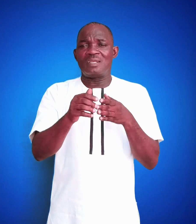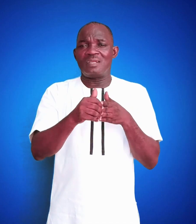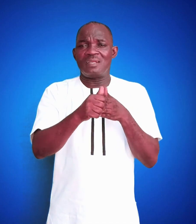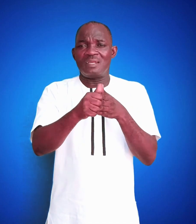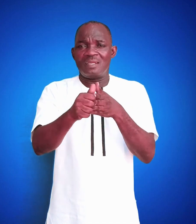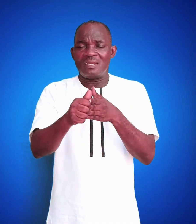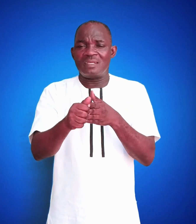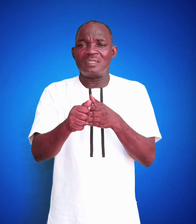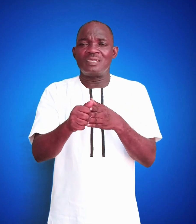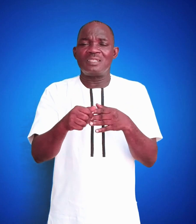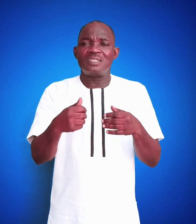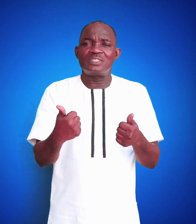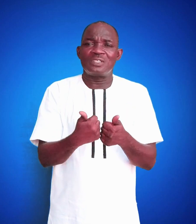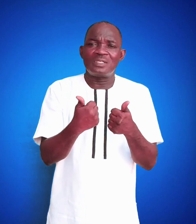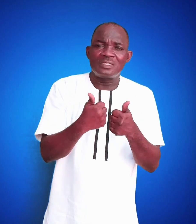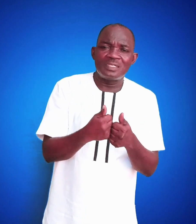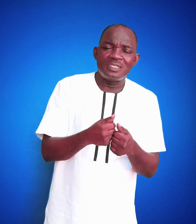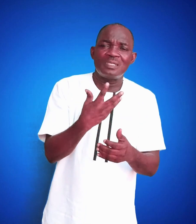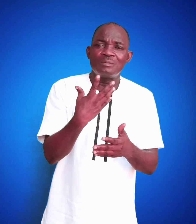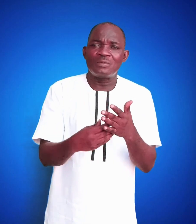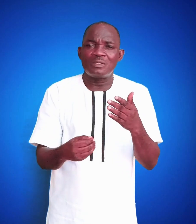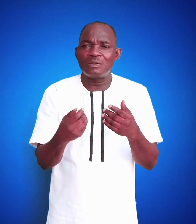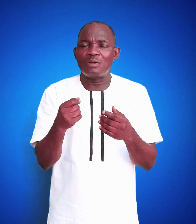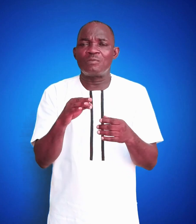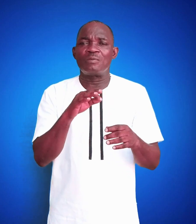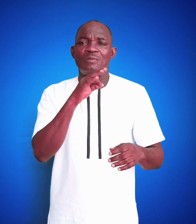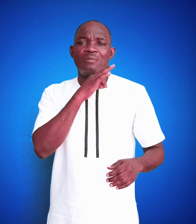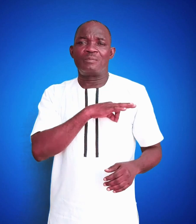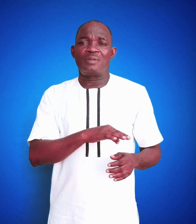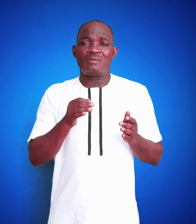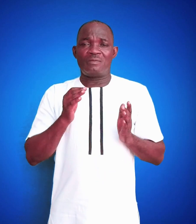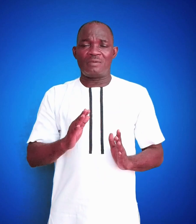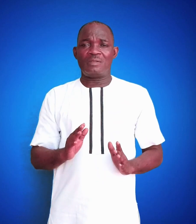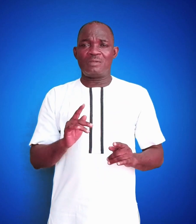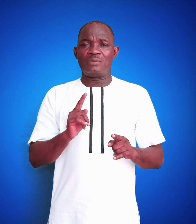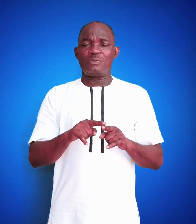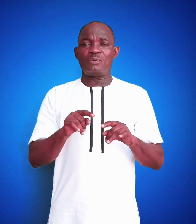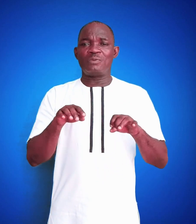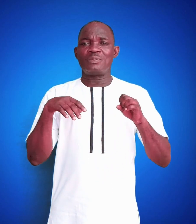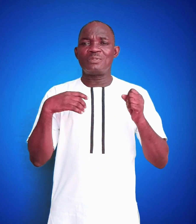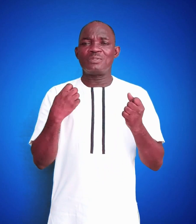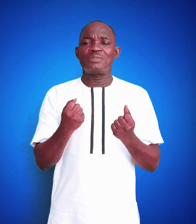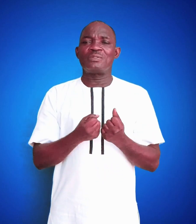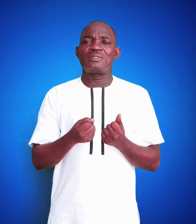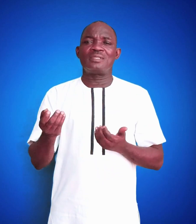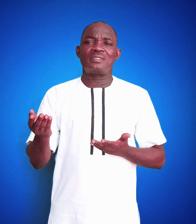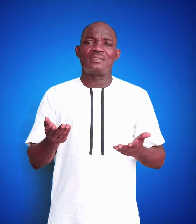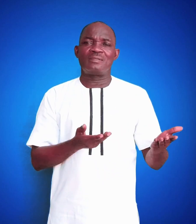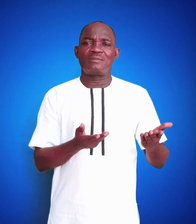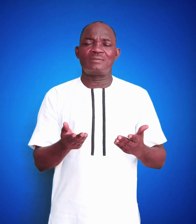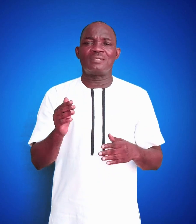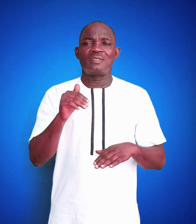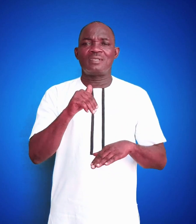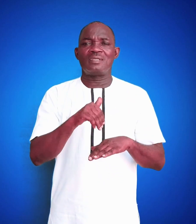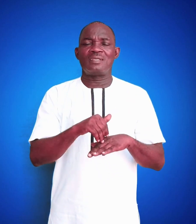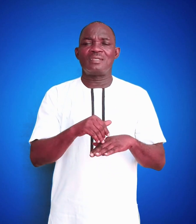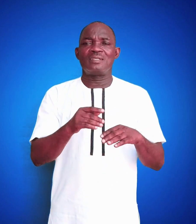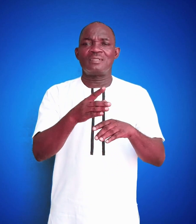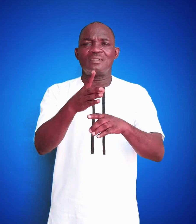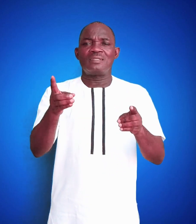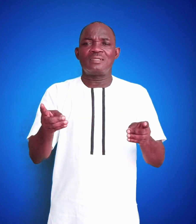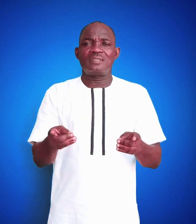Lead the linkage of beneficiaries to social services at